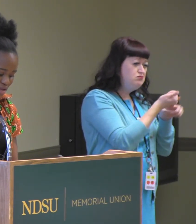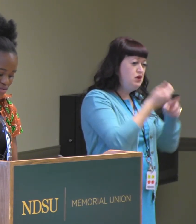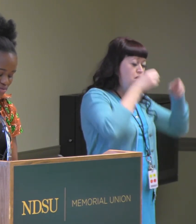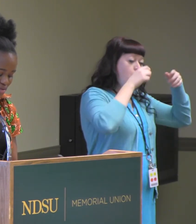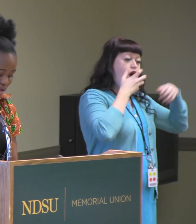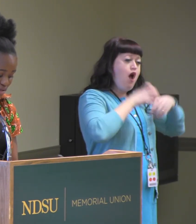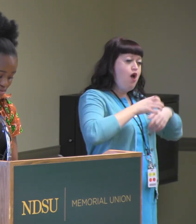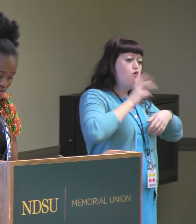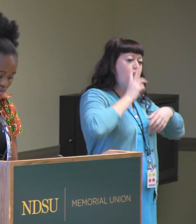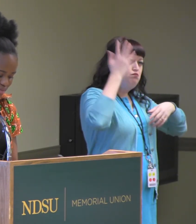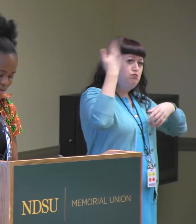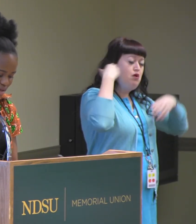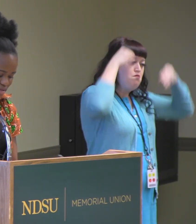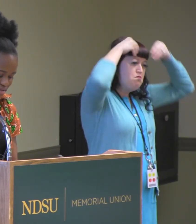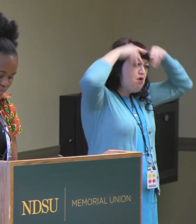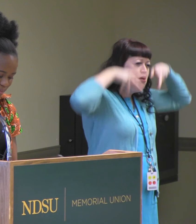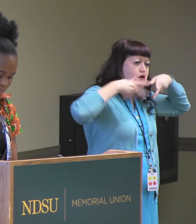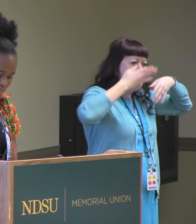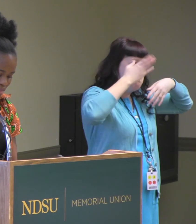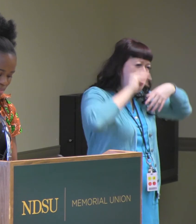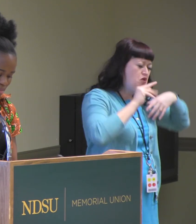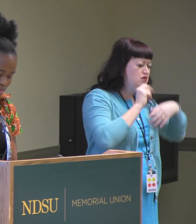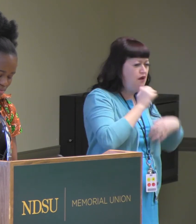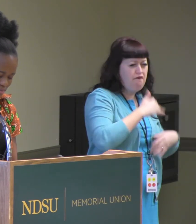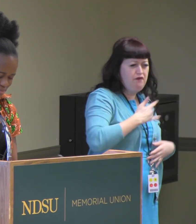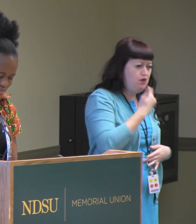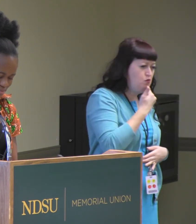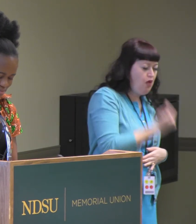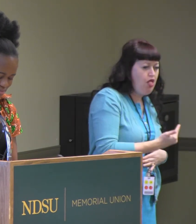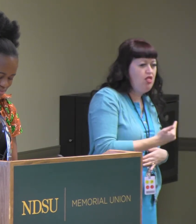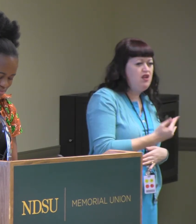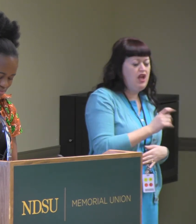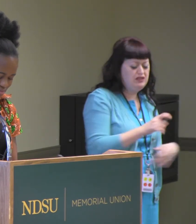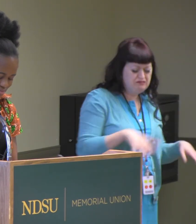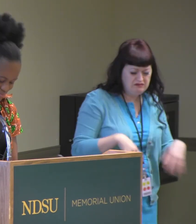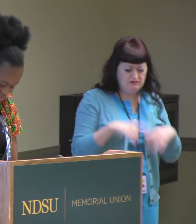well, had a talk with my aunt.